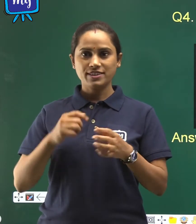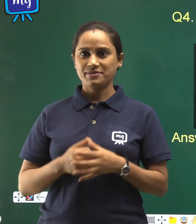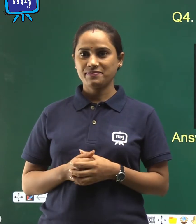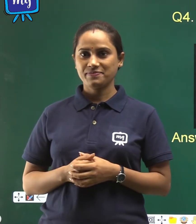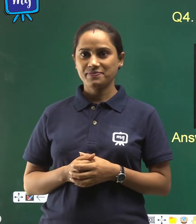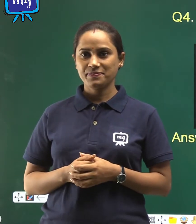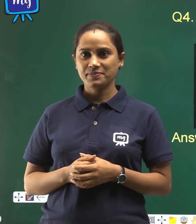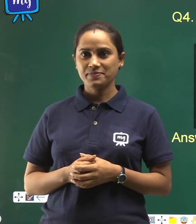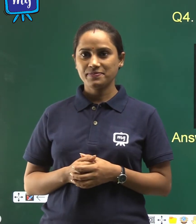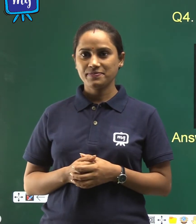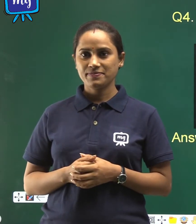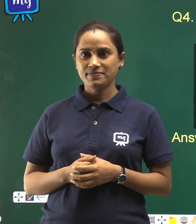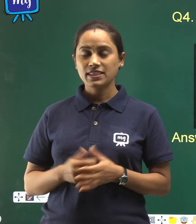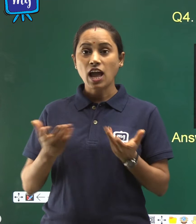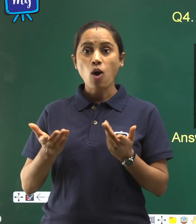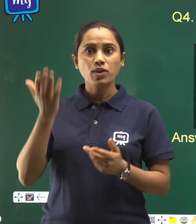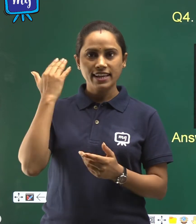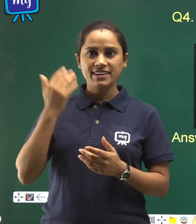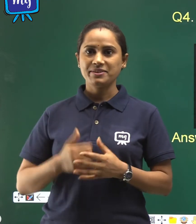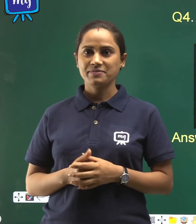question. How did